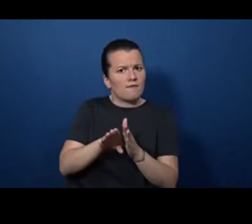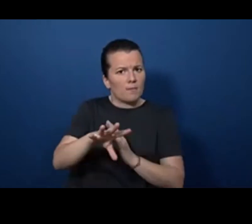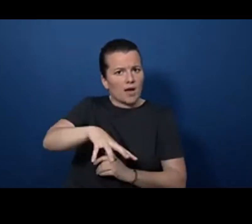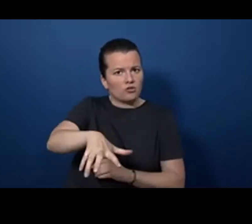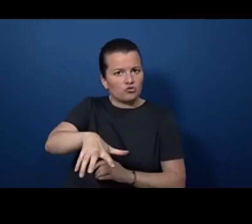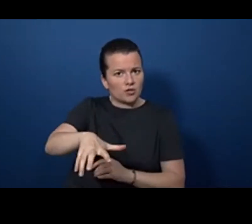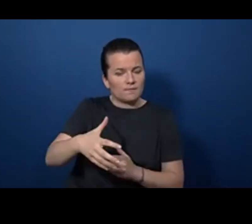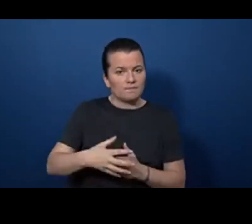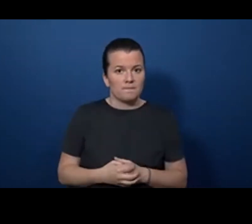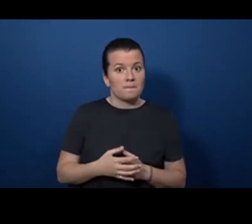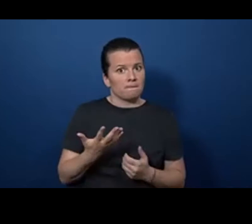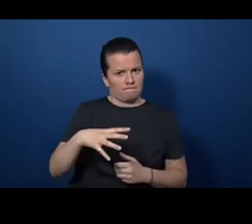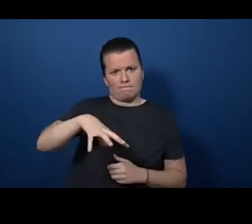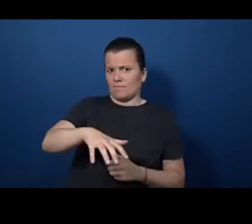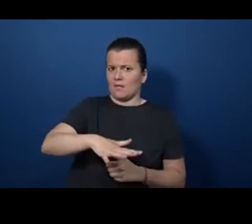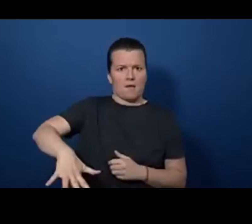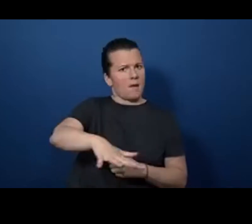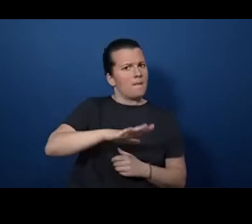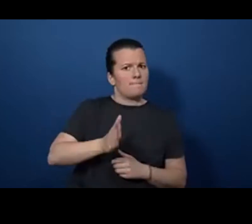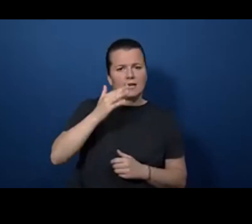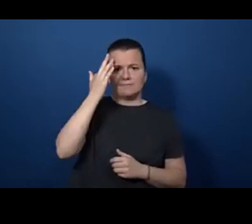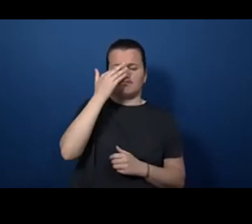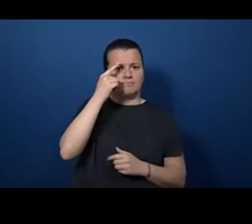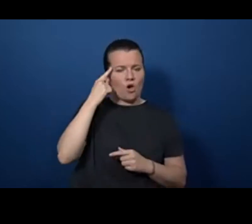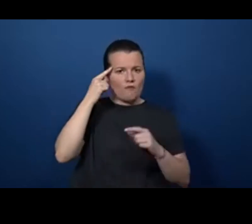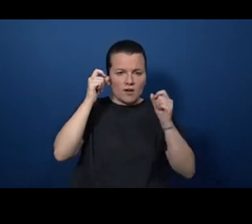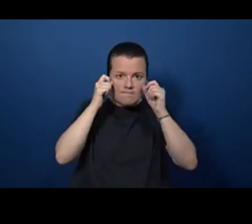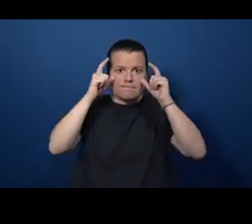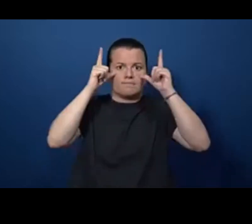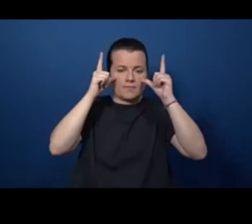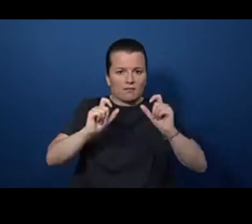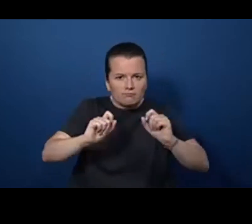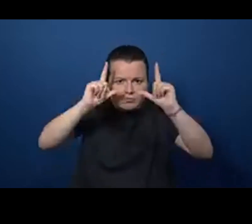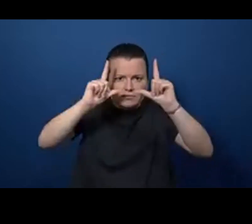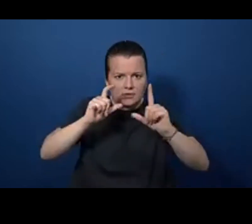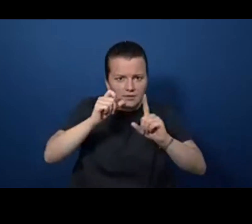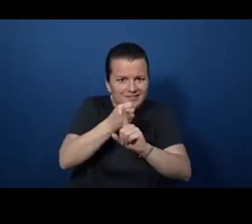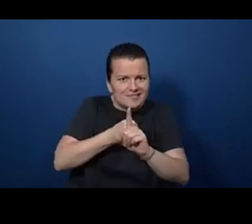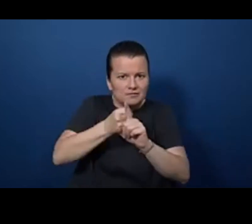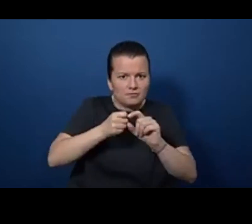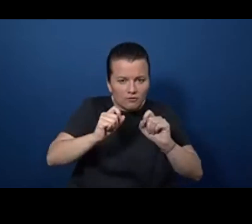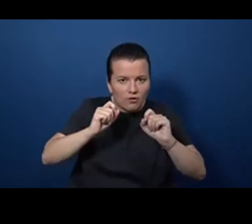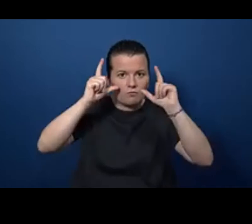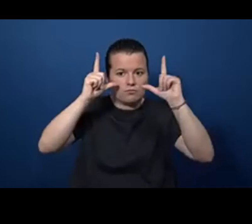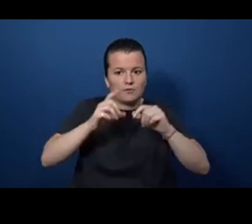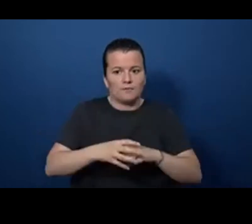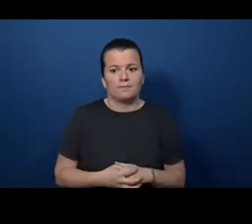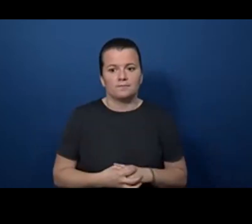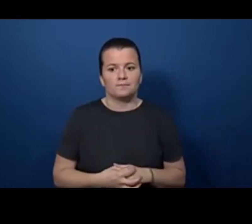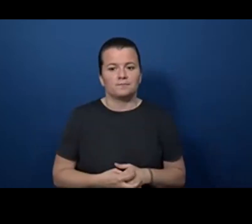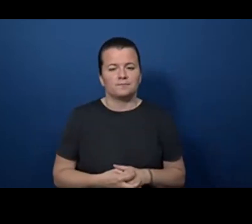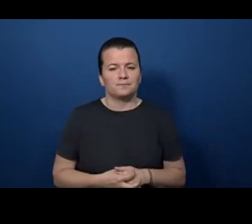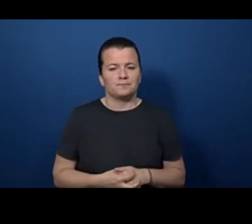consciousness is something that needs to have been worked on very intensely, because there are other more priority factors sometimes